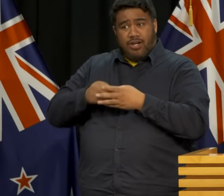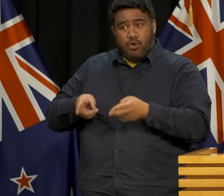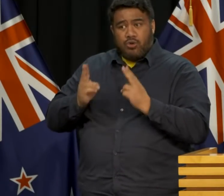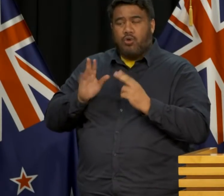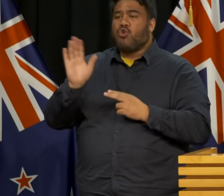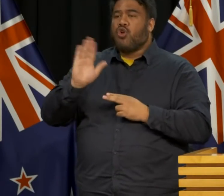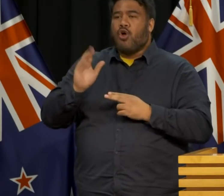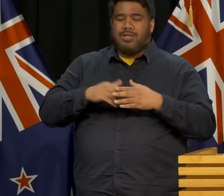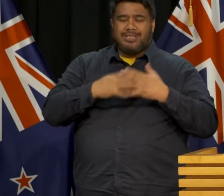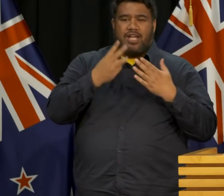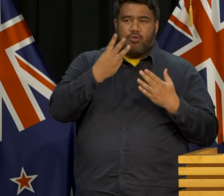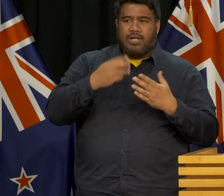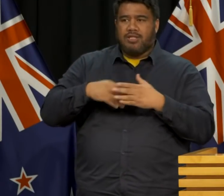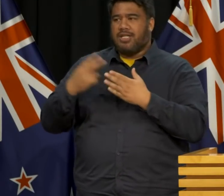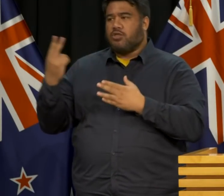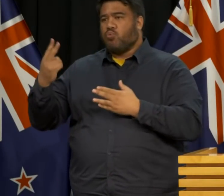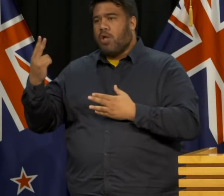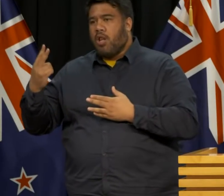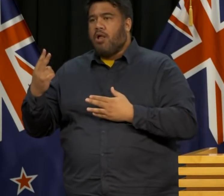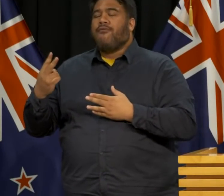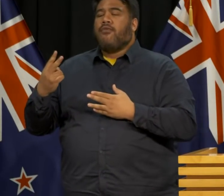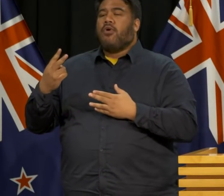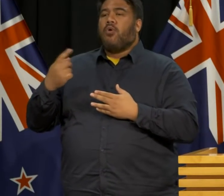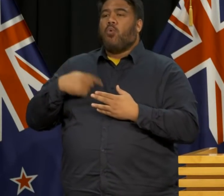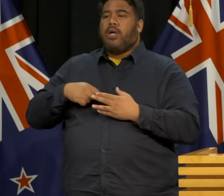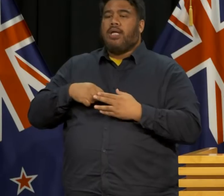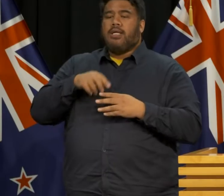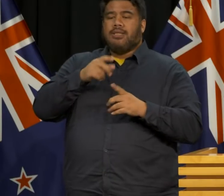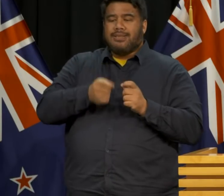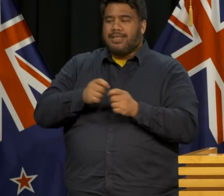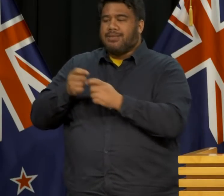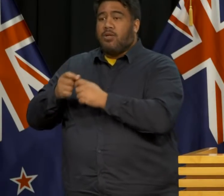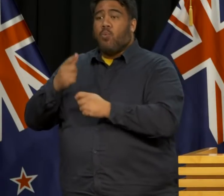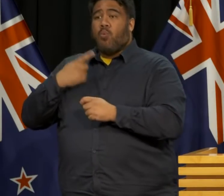day 3 and day 12 is because of the incubation period. So,